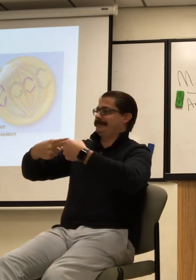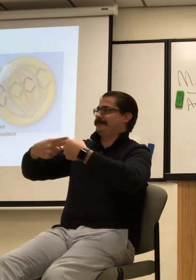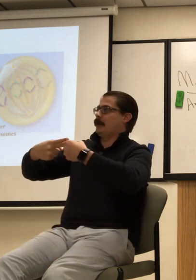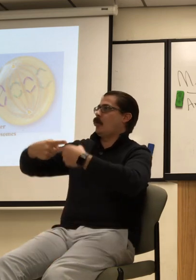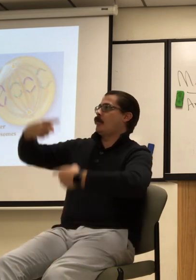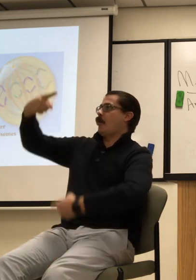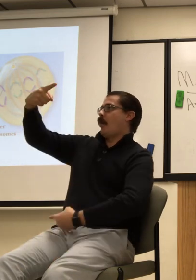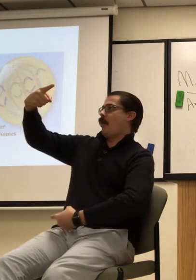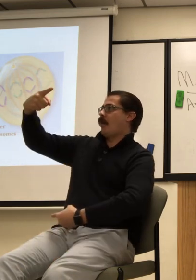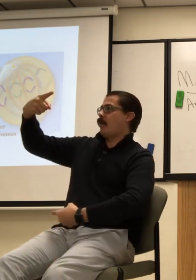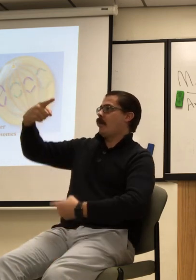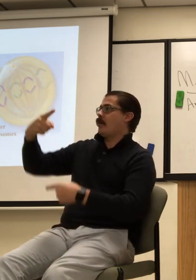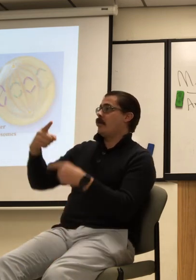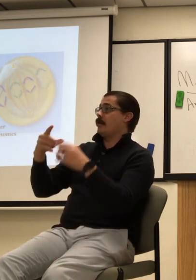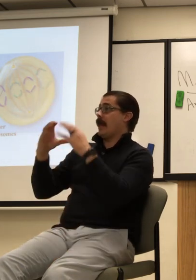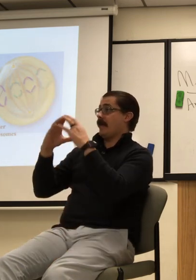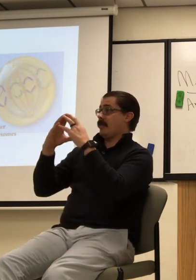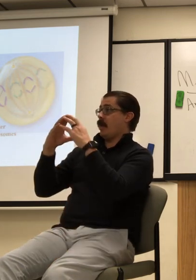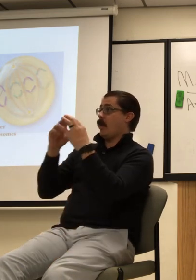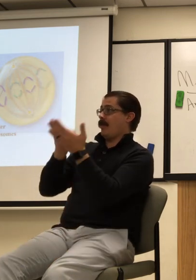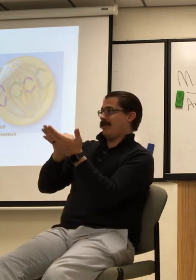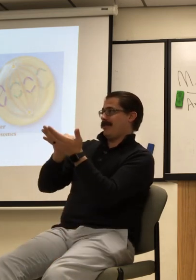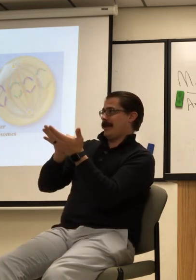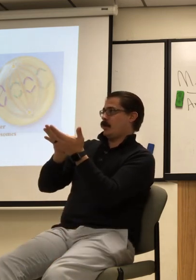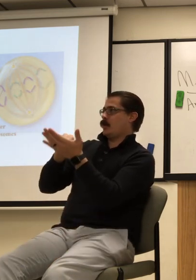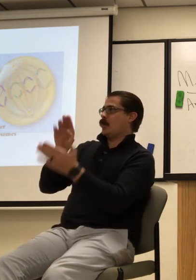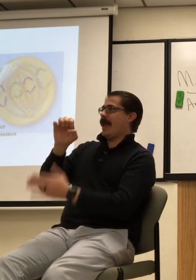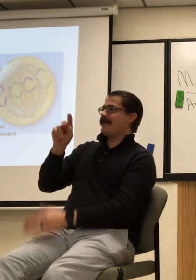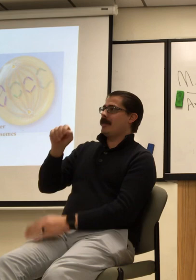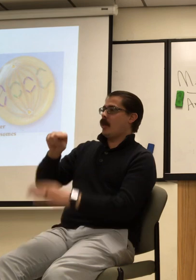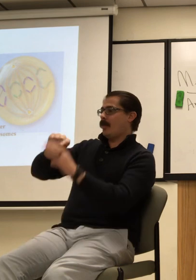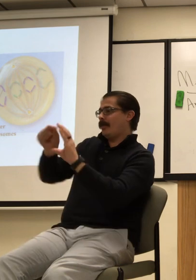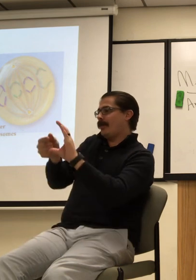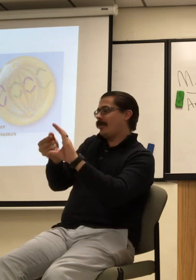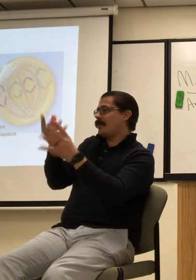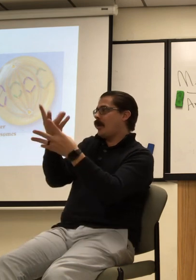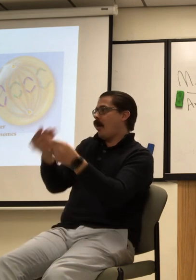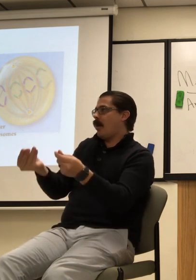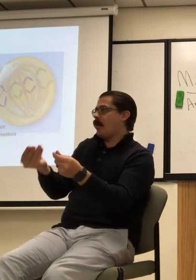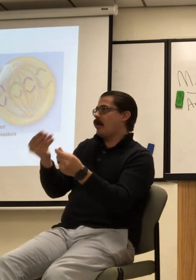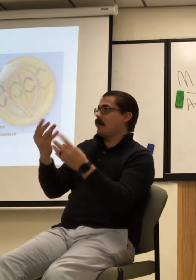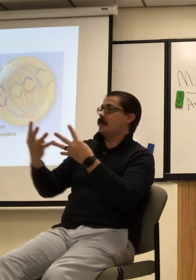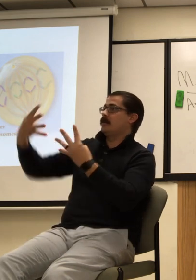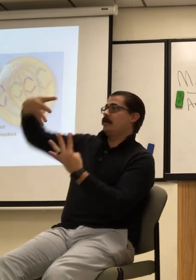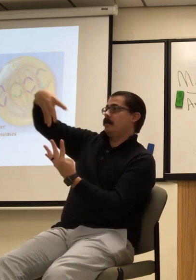The nuclear envelope is still gone. And the spindle apparatus,